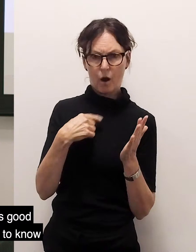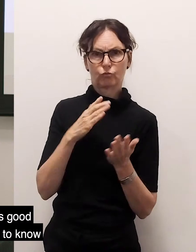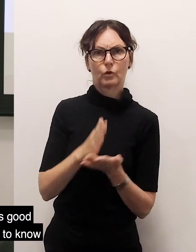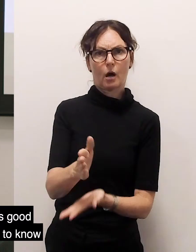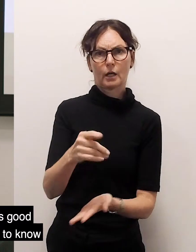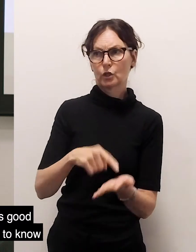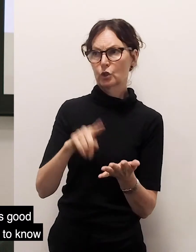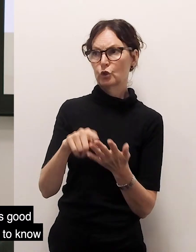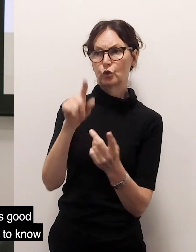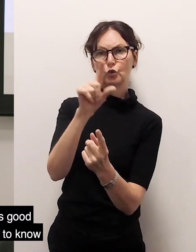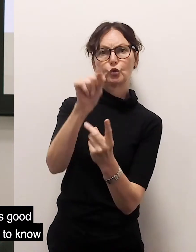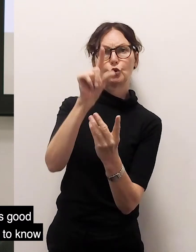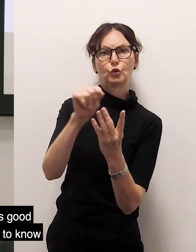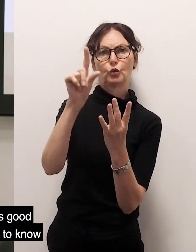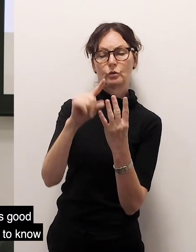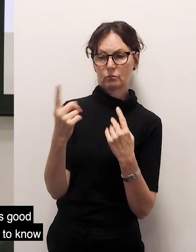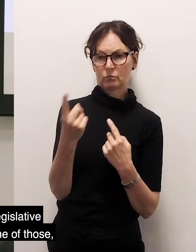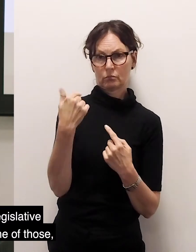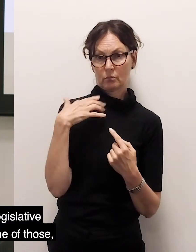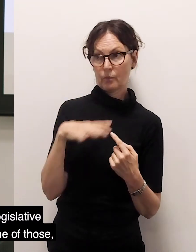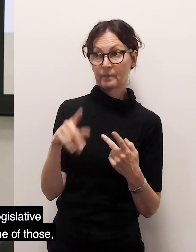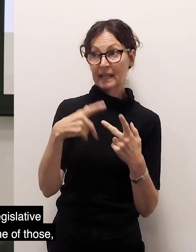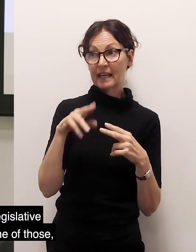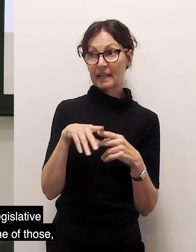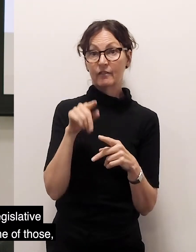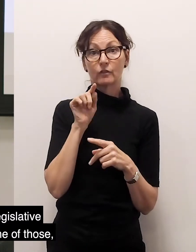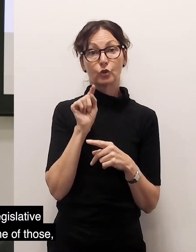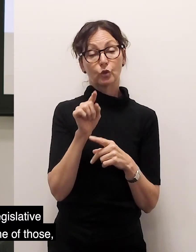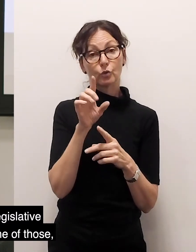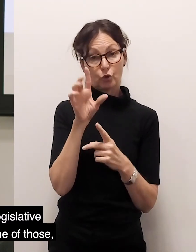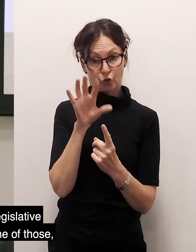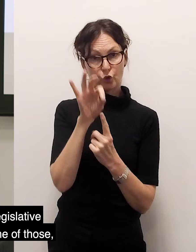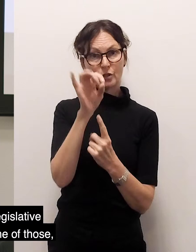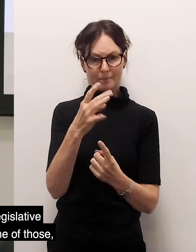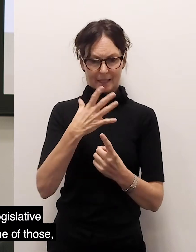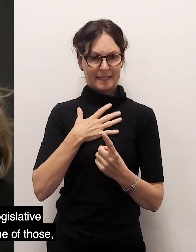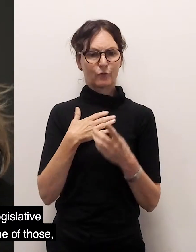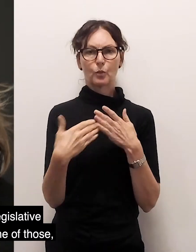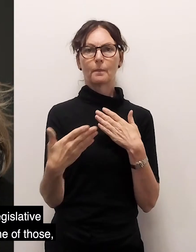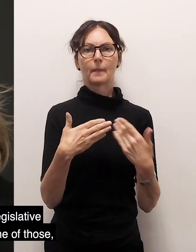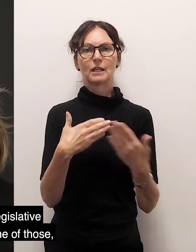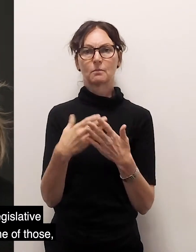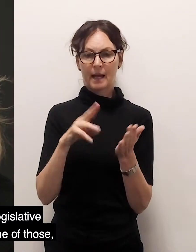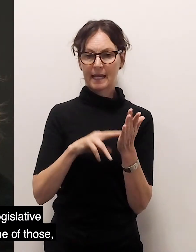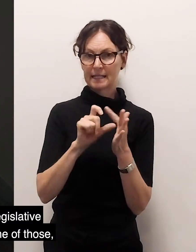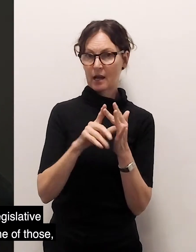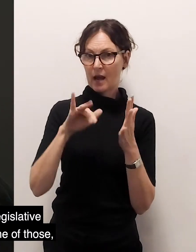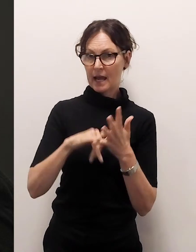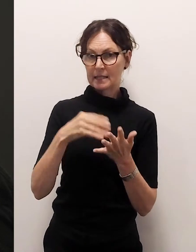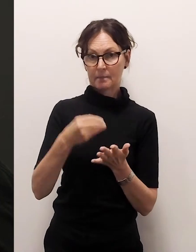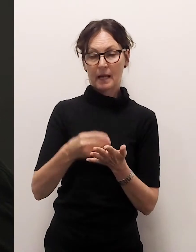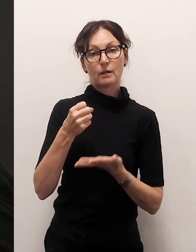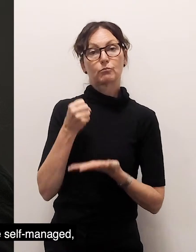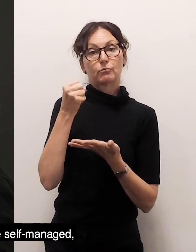I think it's good for participants to know that it is your legislative right to choose one